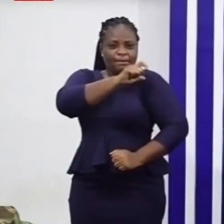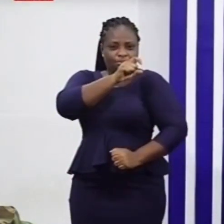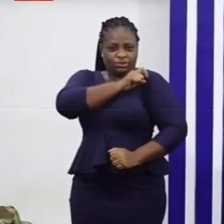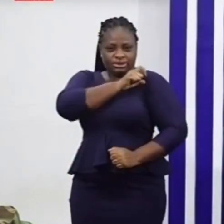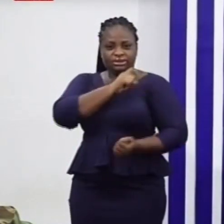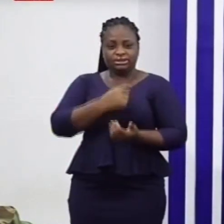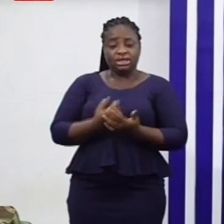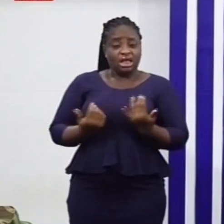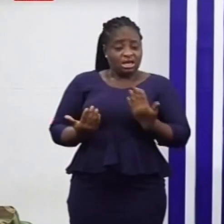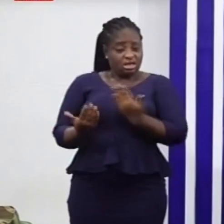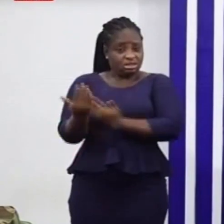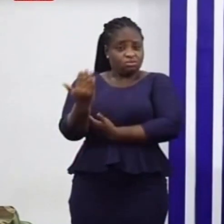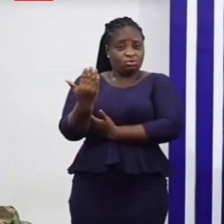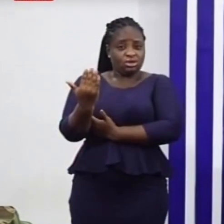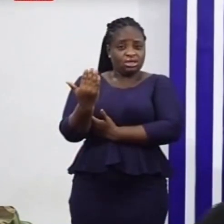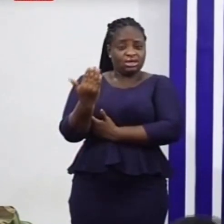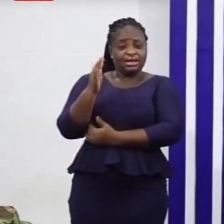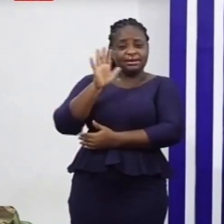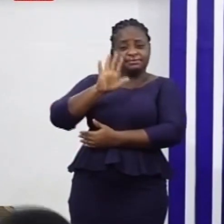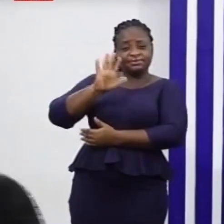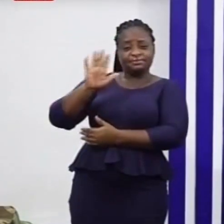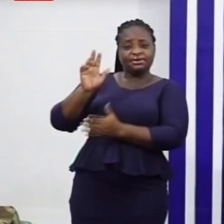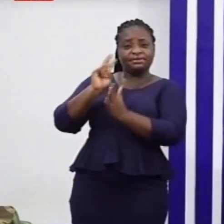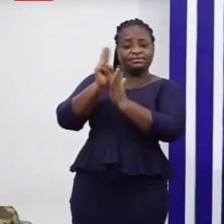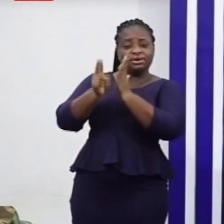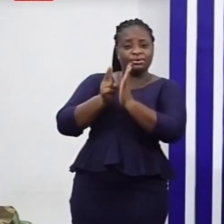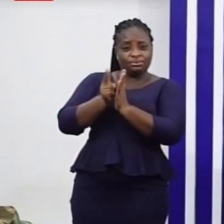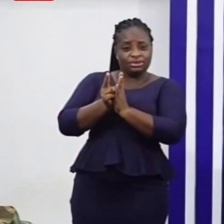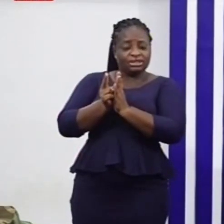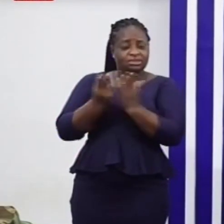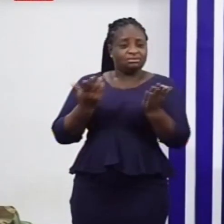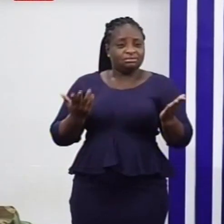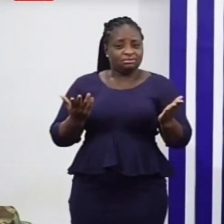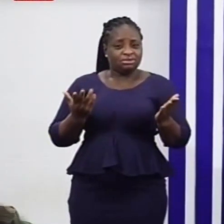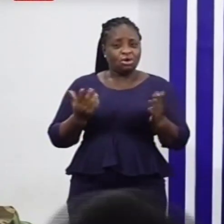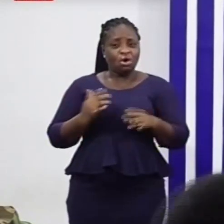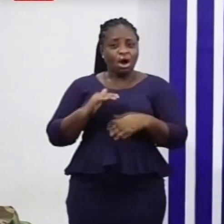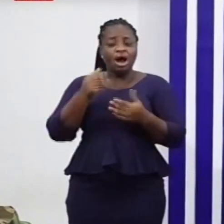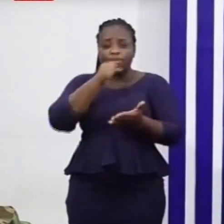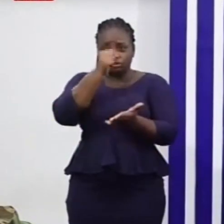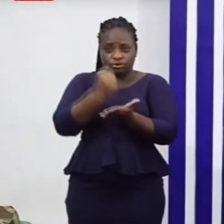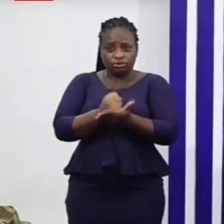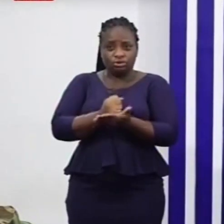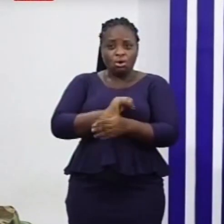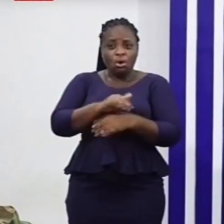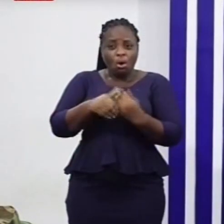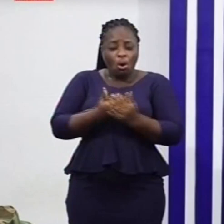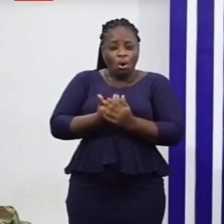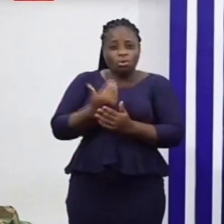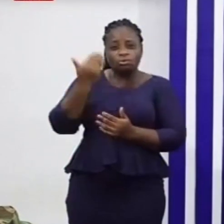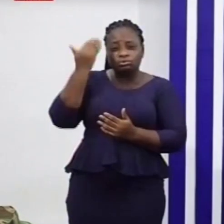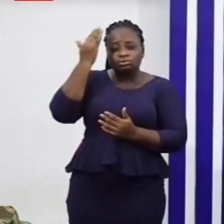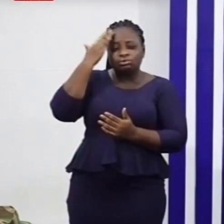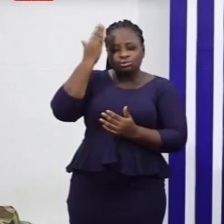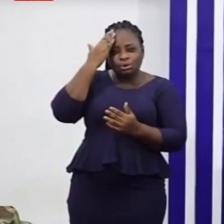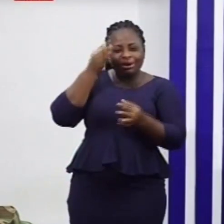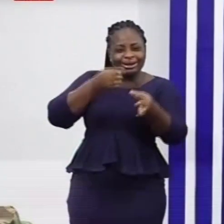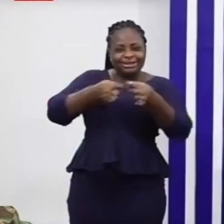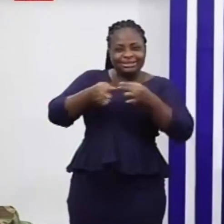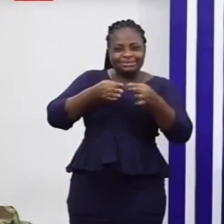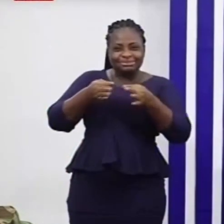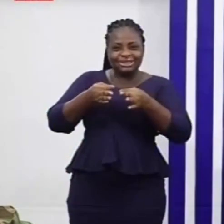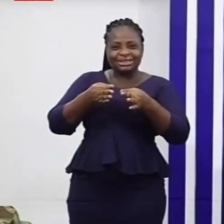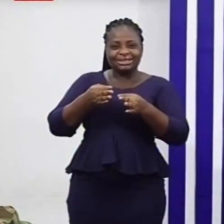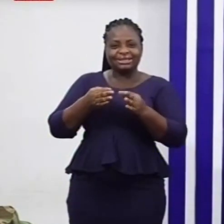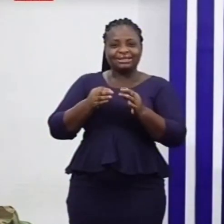And this morning, about 55 hours into it, I'm sure you have come across a number of specific narratives in the mass media